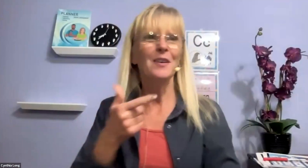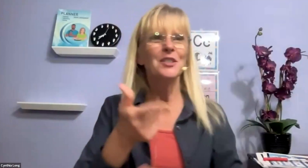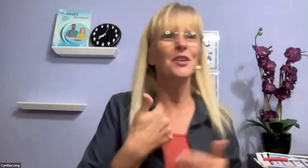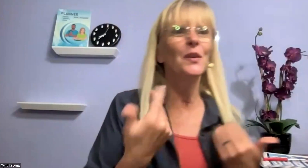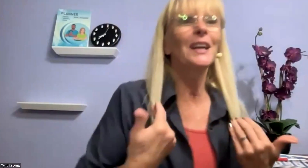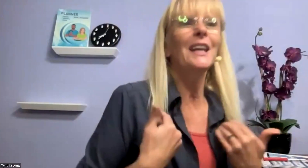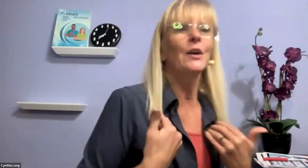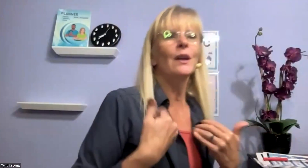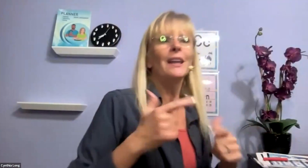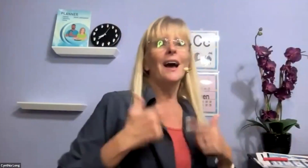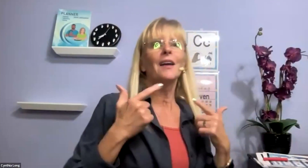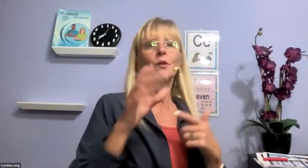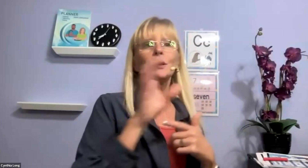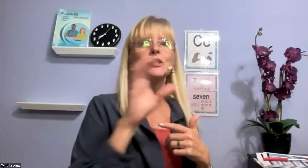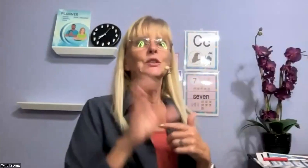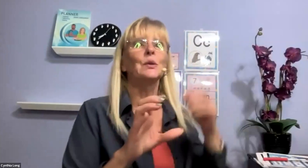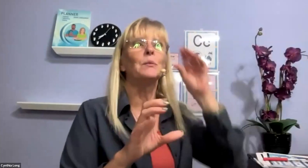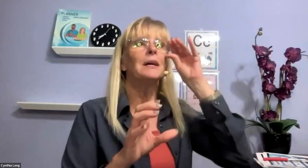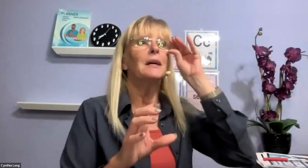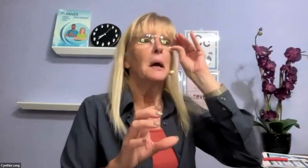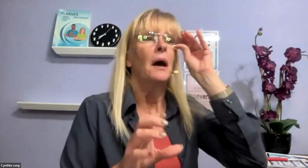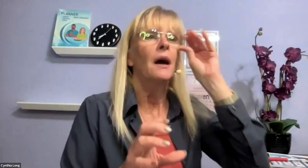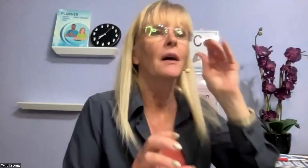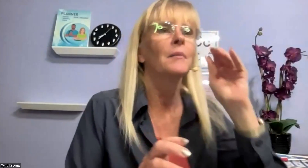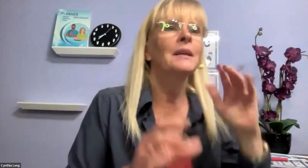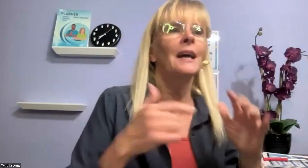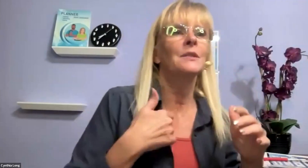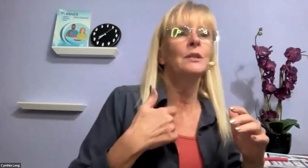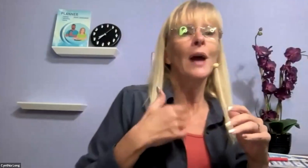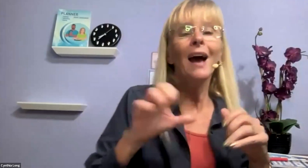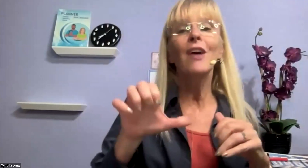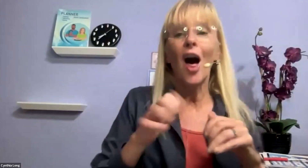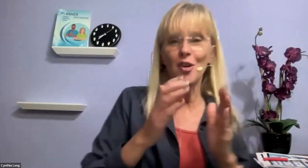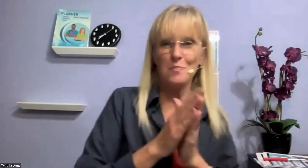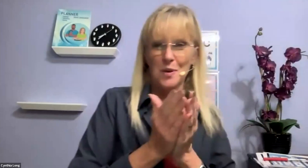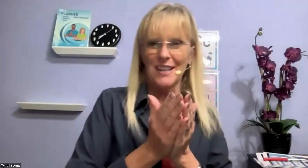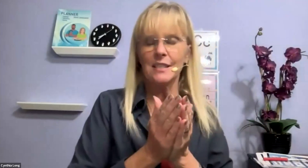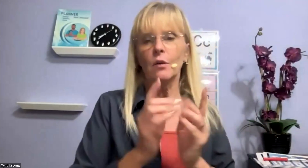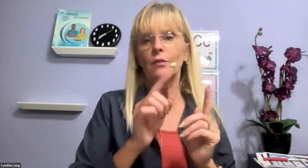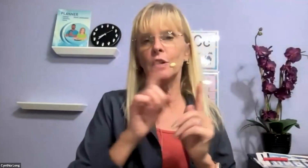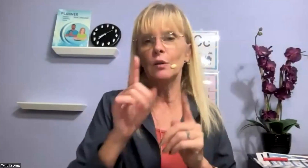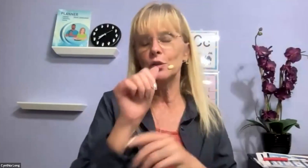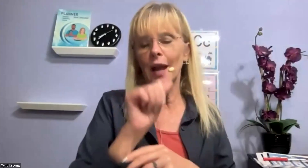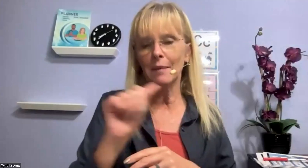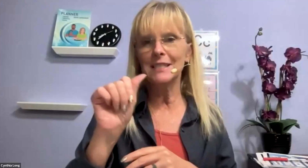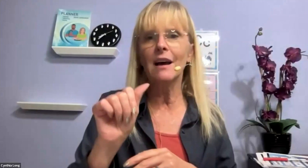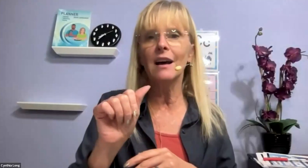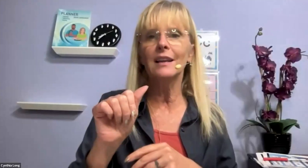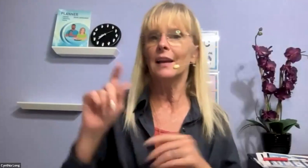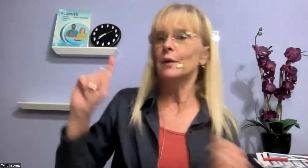those of you who are here live on Zoom, yes, we do have other books. So if you go to Amazon, like we